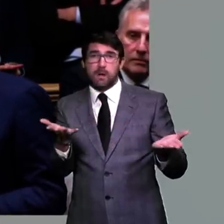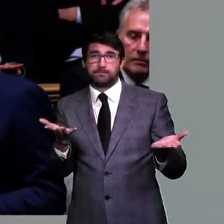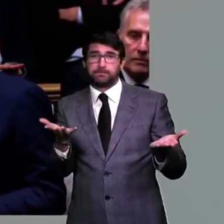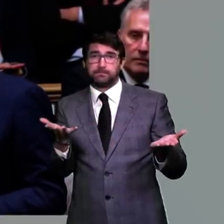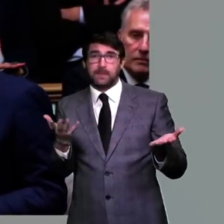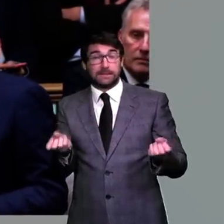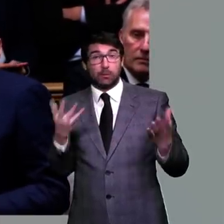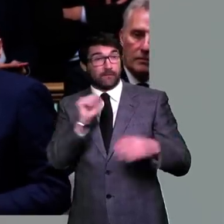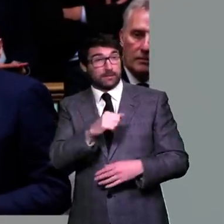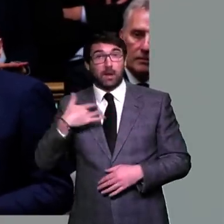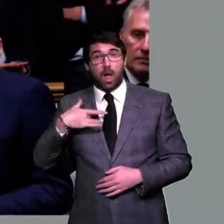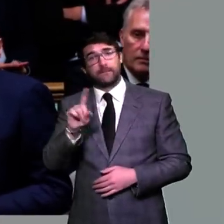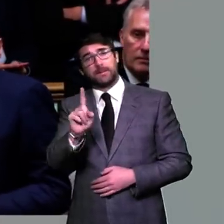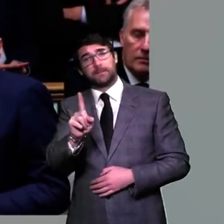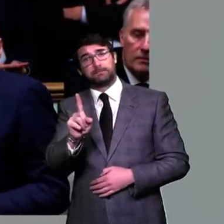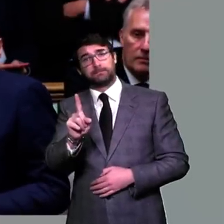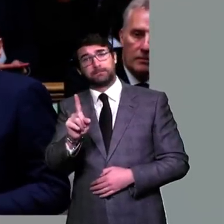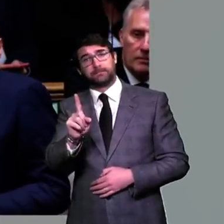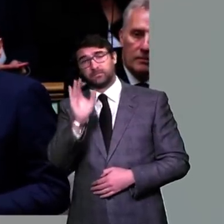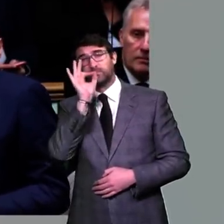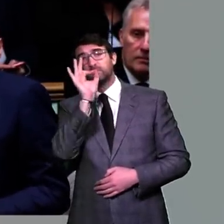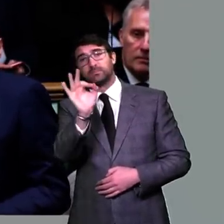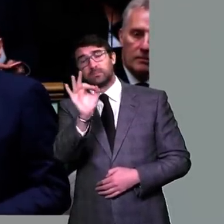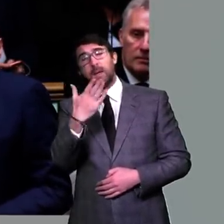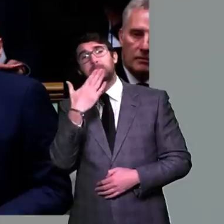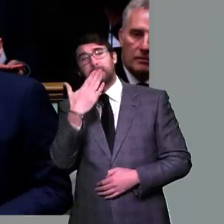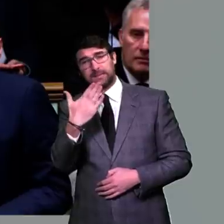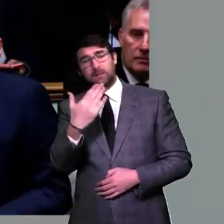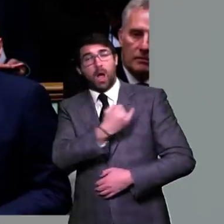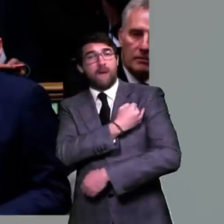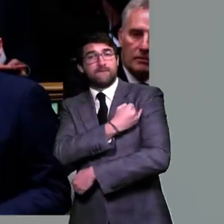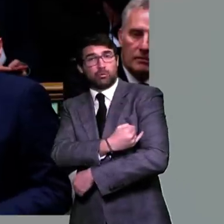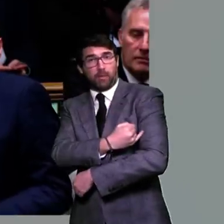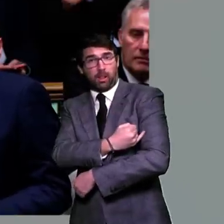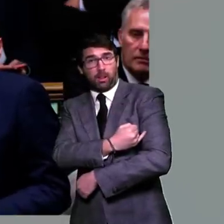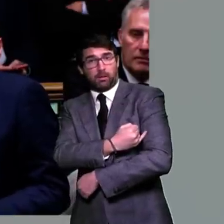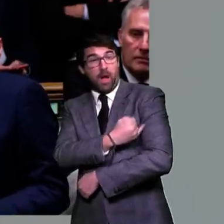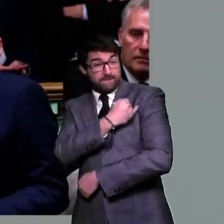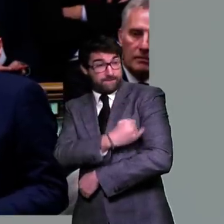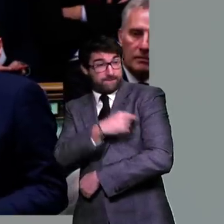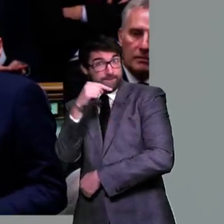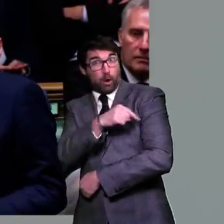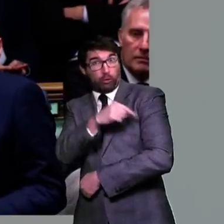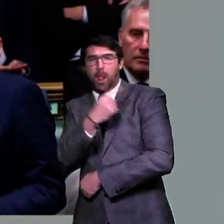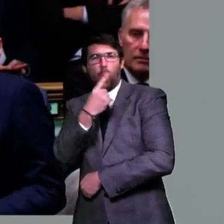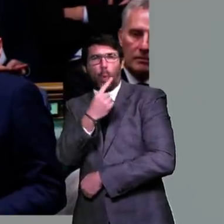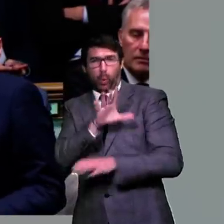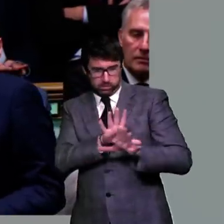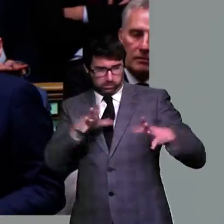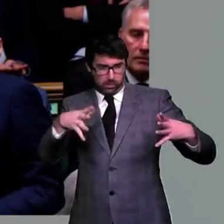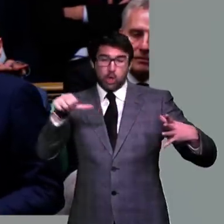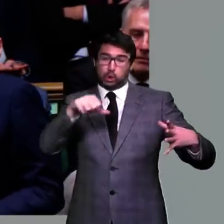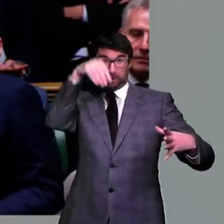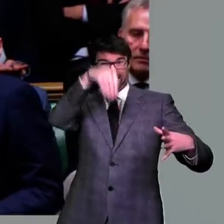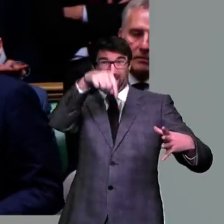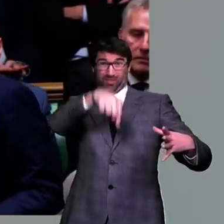So will the Prime Minister guarantee that support for the vulnerable, including carers allowance, will rise by at least today's inflation rate